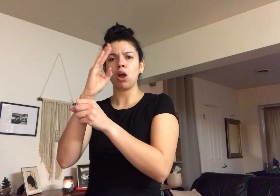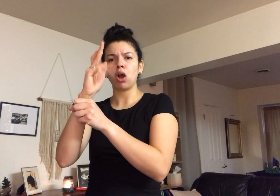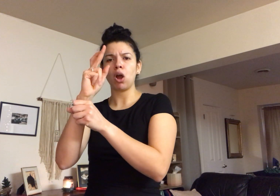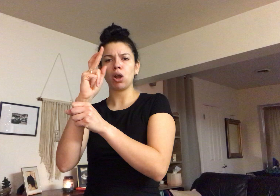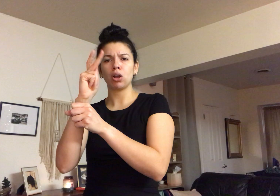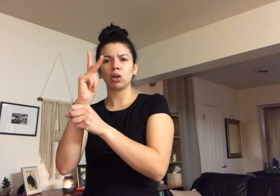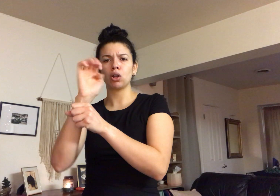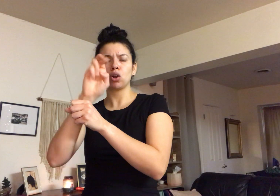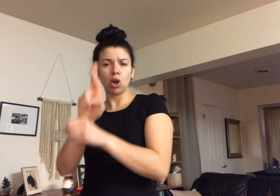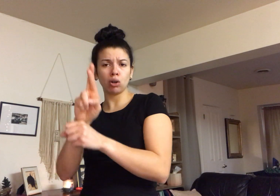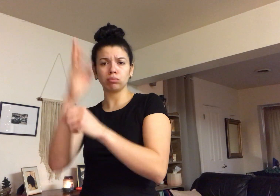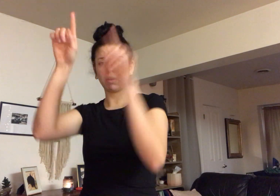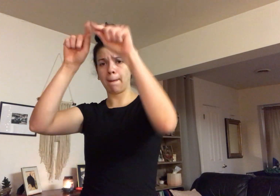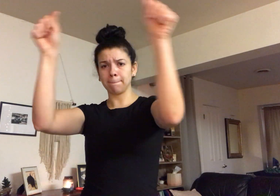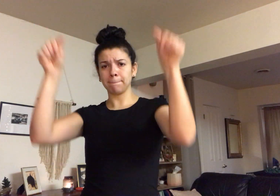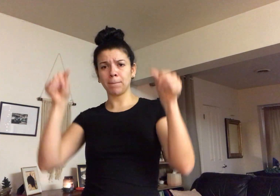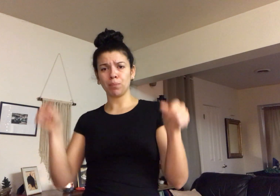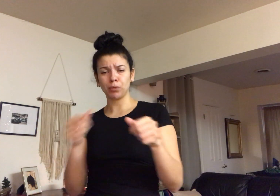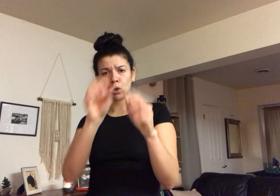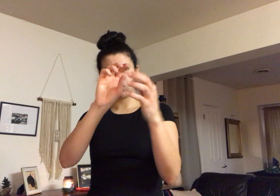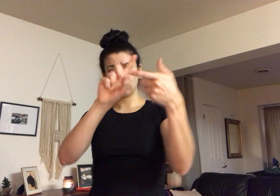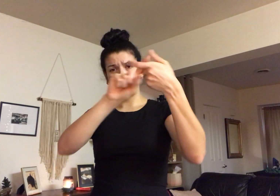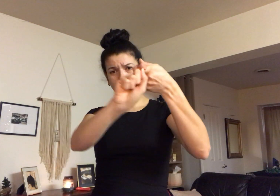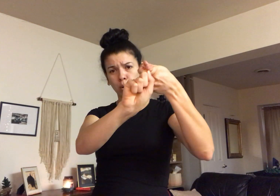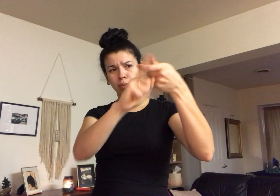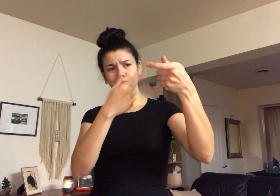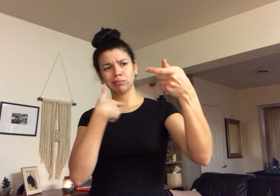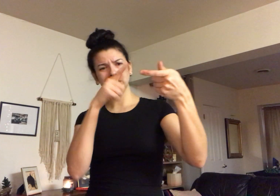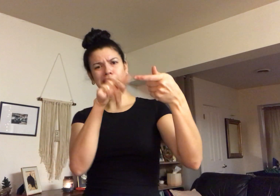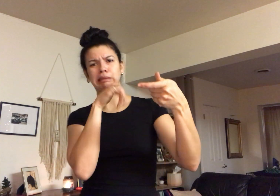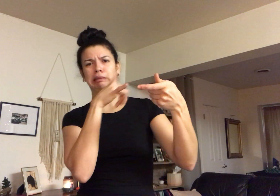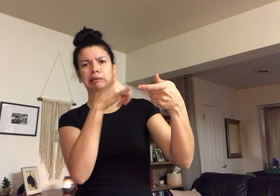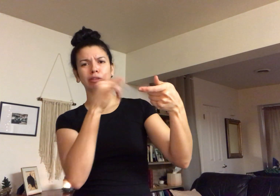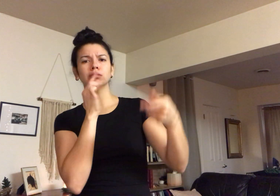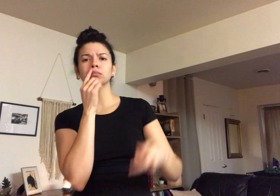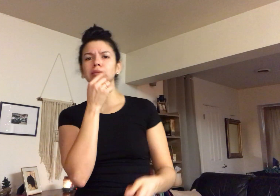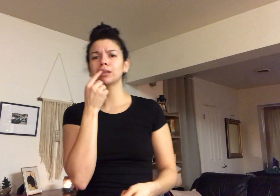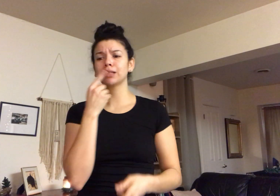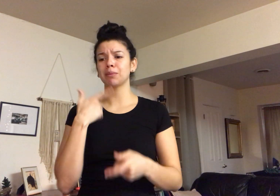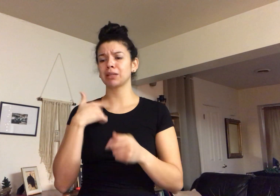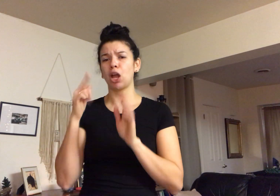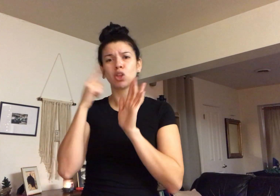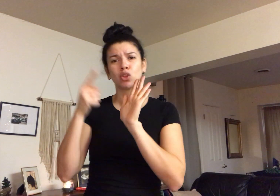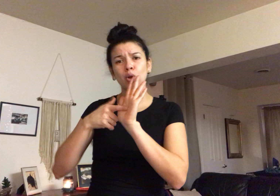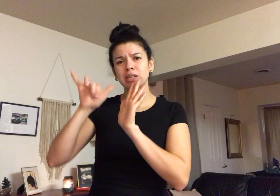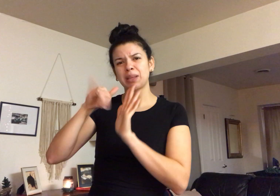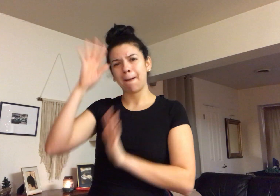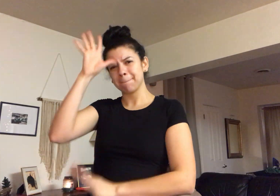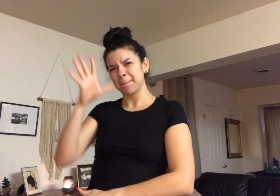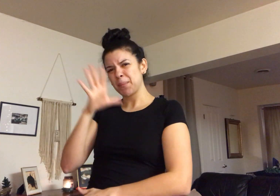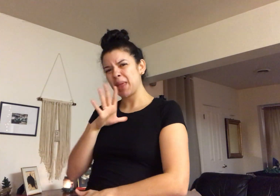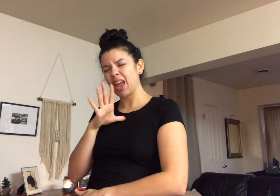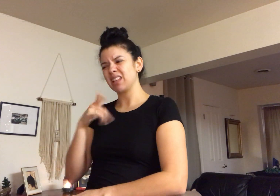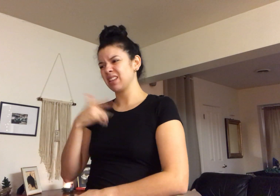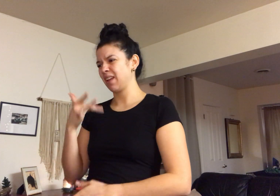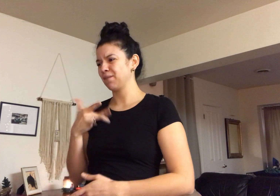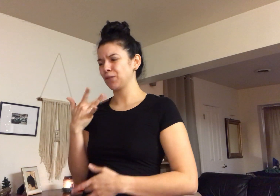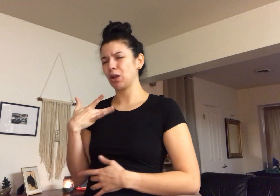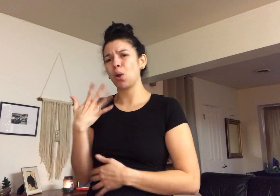when the homeless man on the corner looked at me with eyes up, merely searching for an affirmation that he was worth seeing. I was more concerned with touching the screen of my Apple